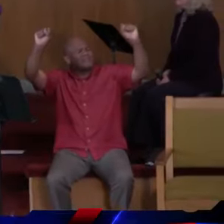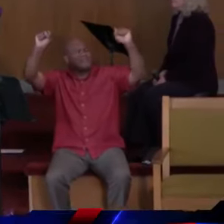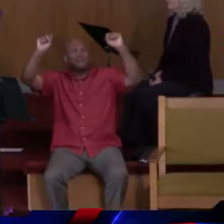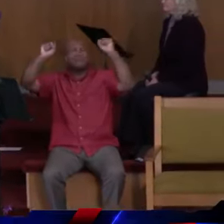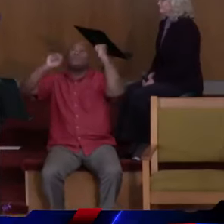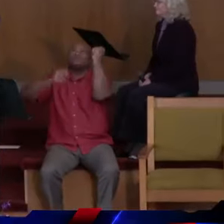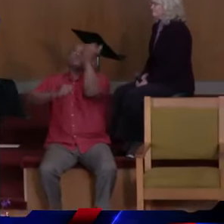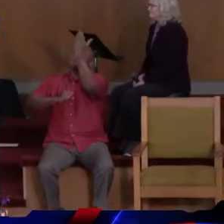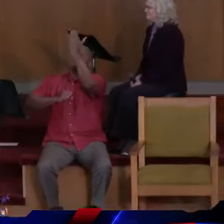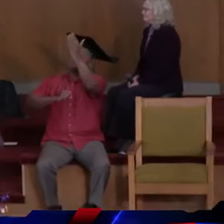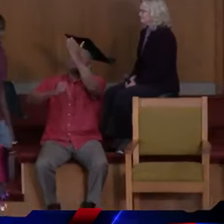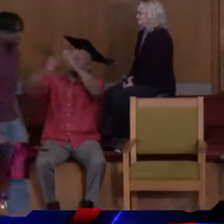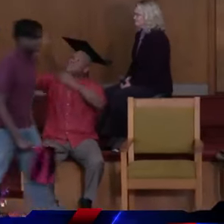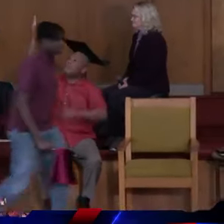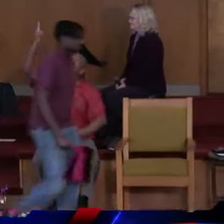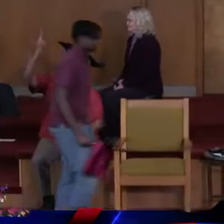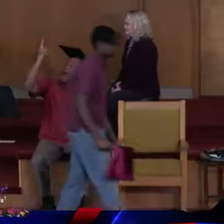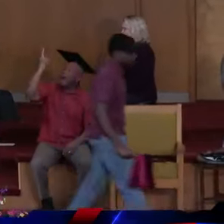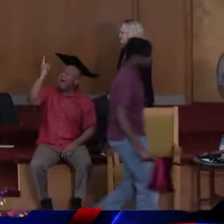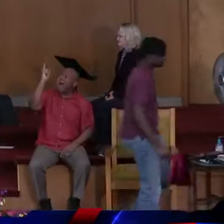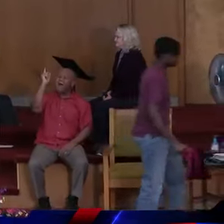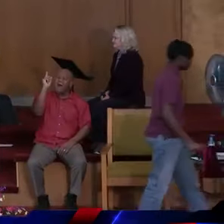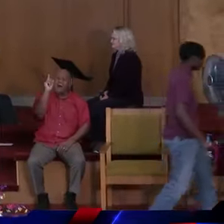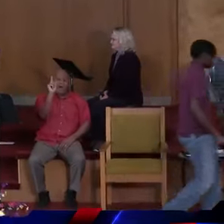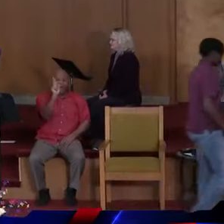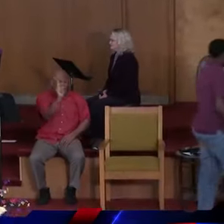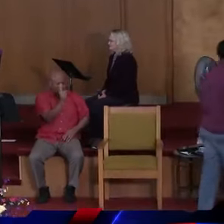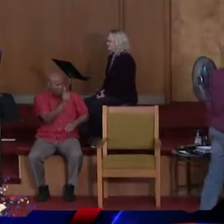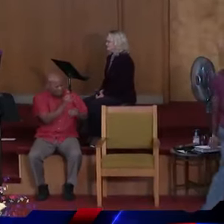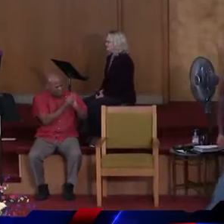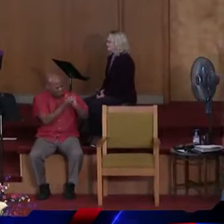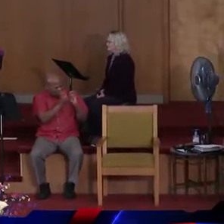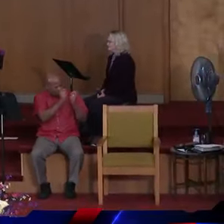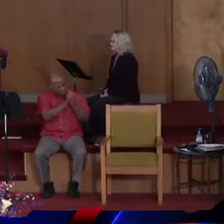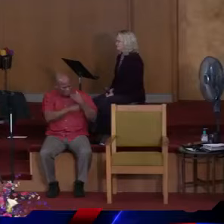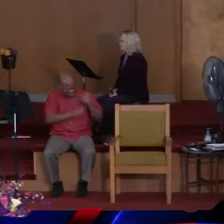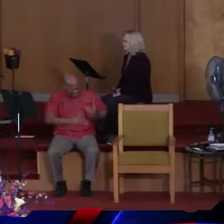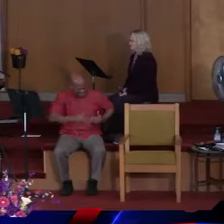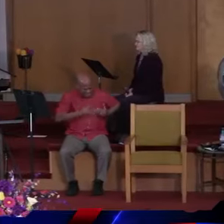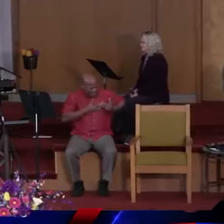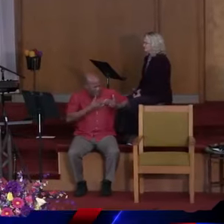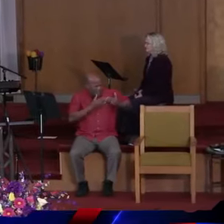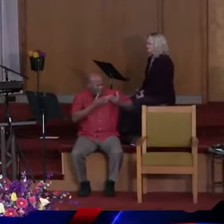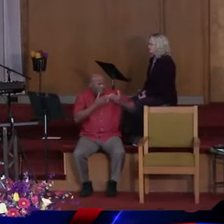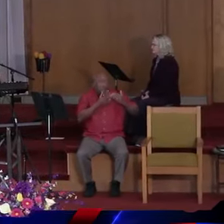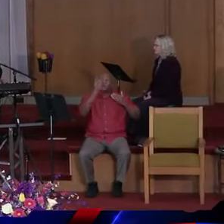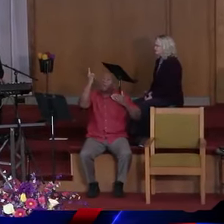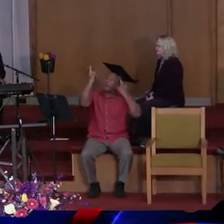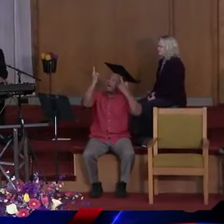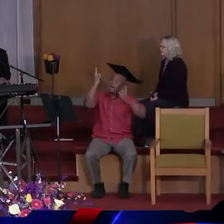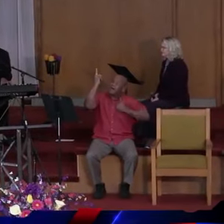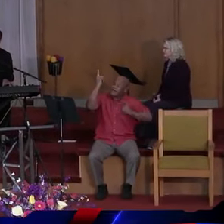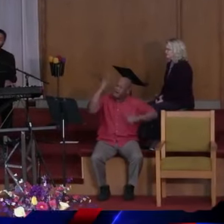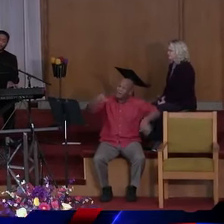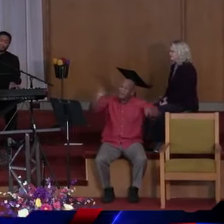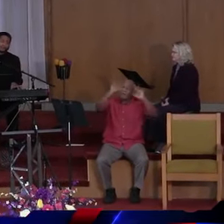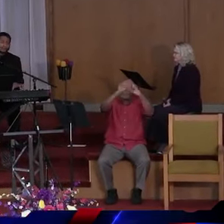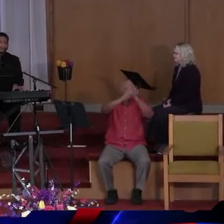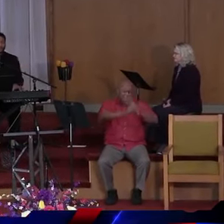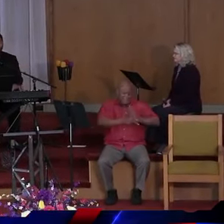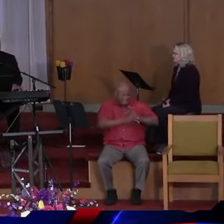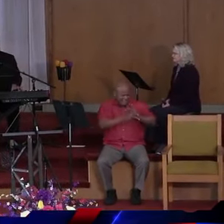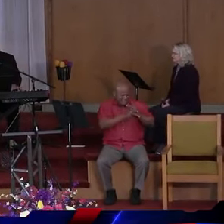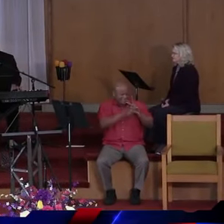so you came and changed my life. You thought I was worth keeping,